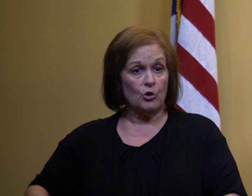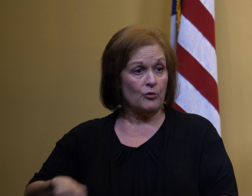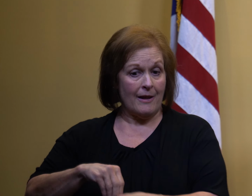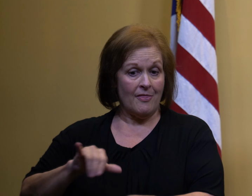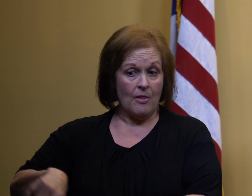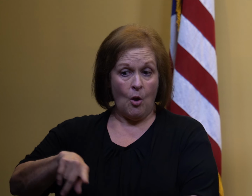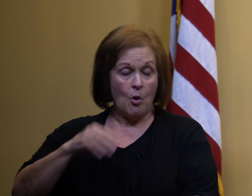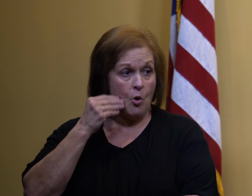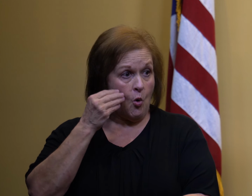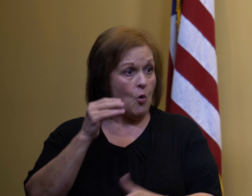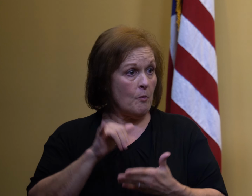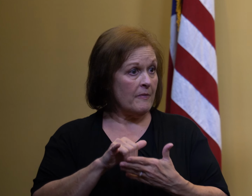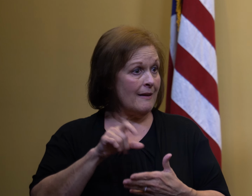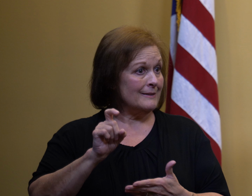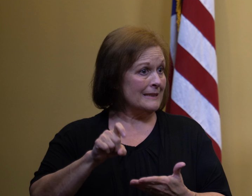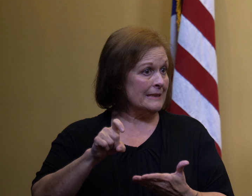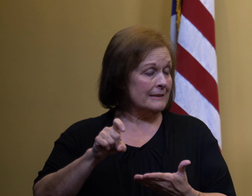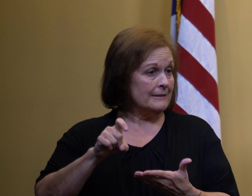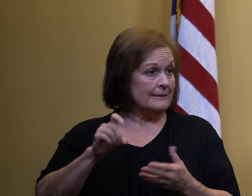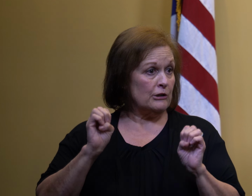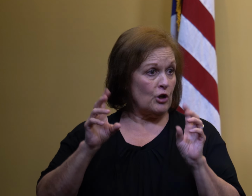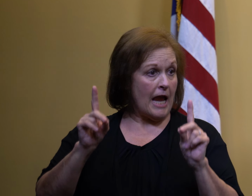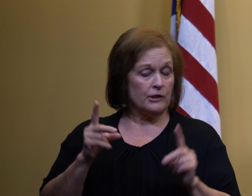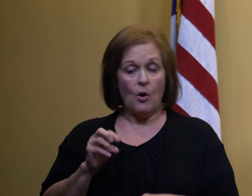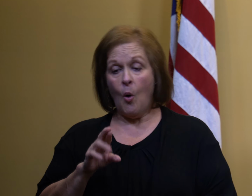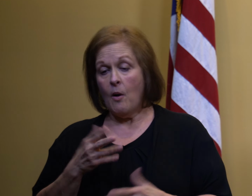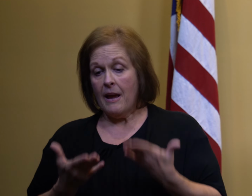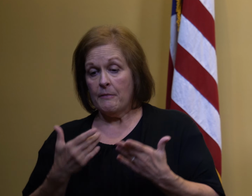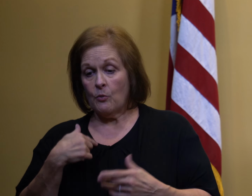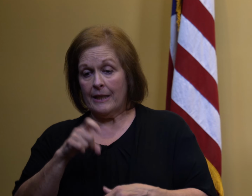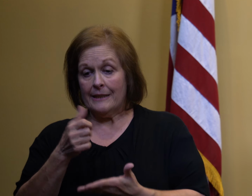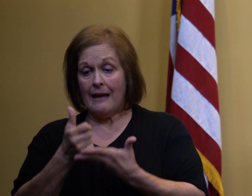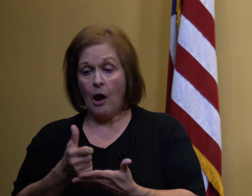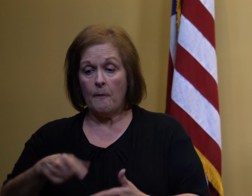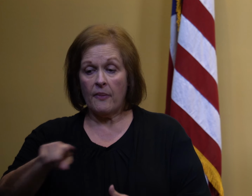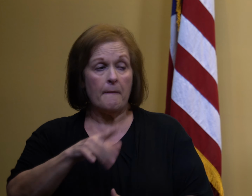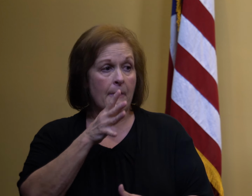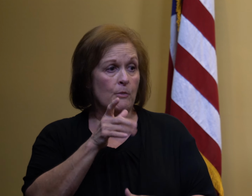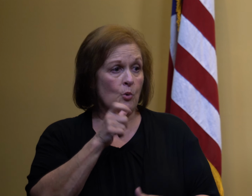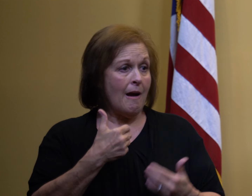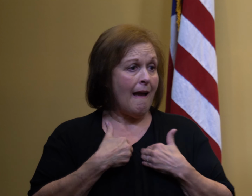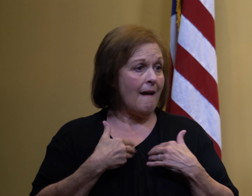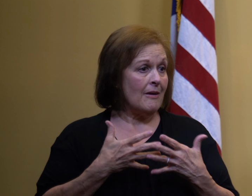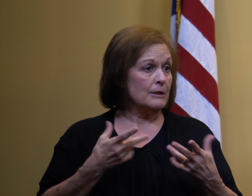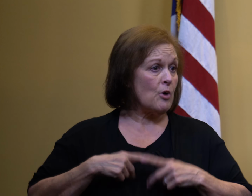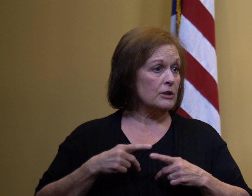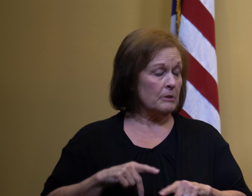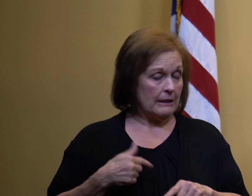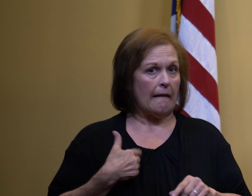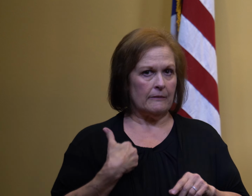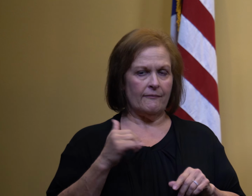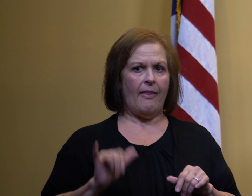to those early learning seats, you know, whether it's helping that mom cope with postpartum depression, like I had, Lord have